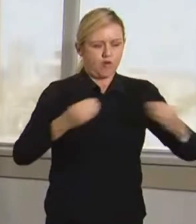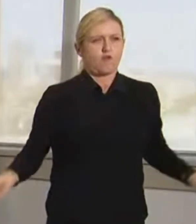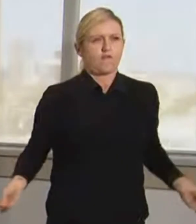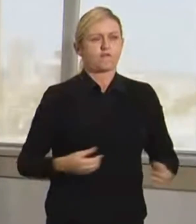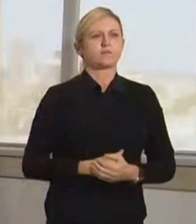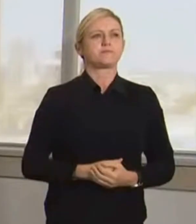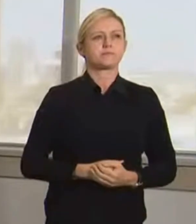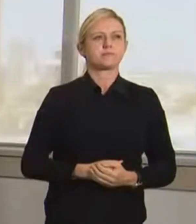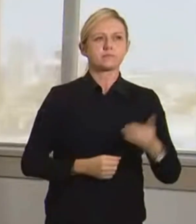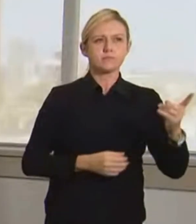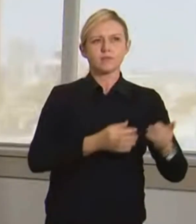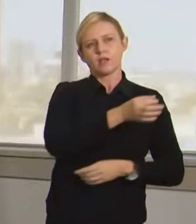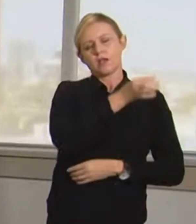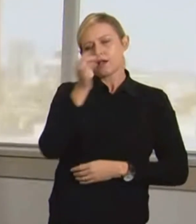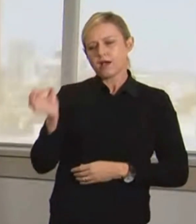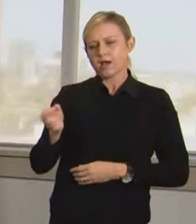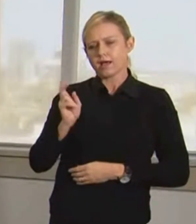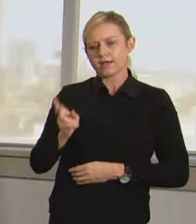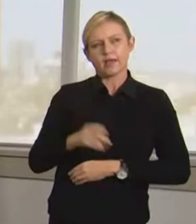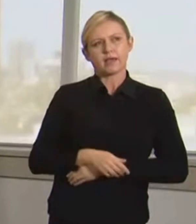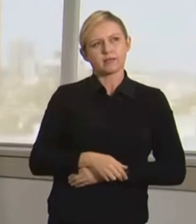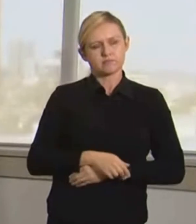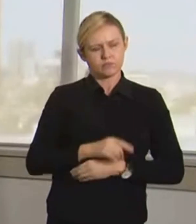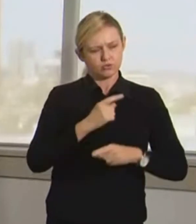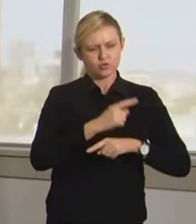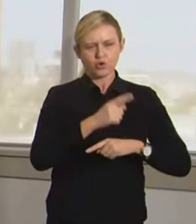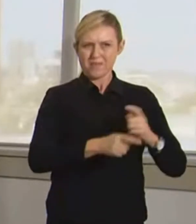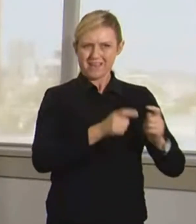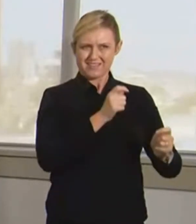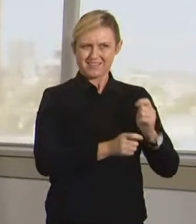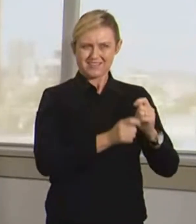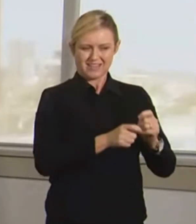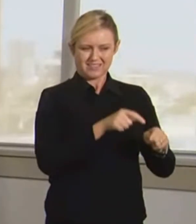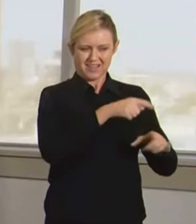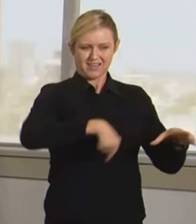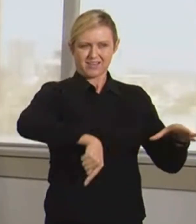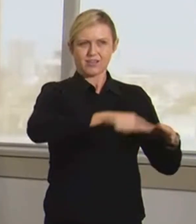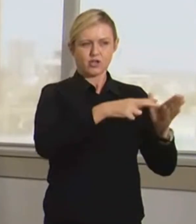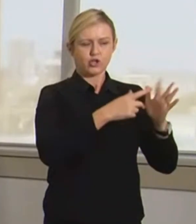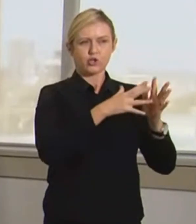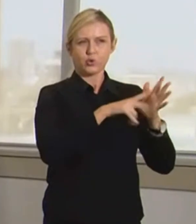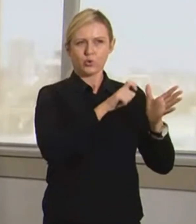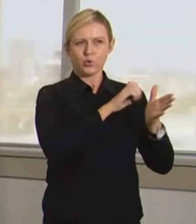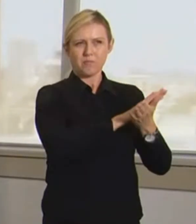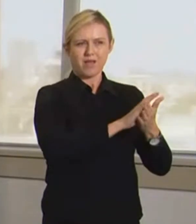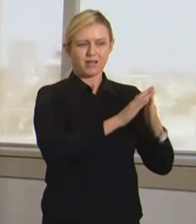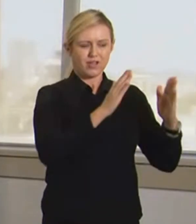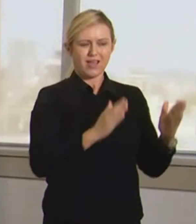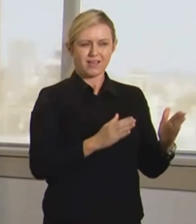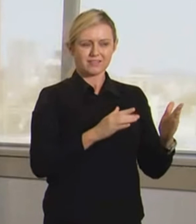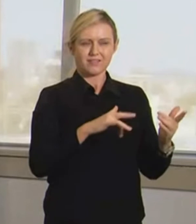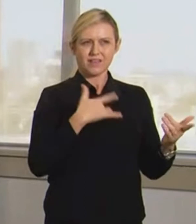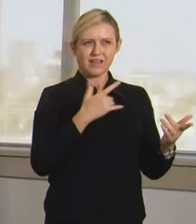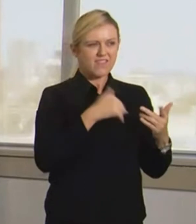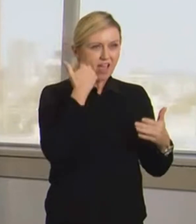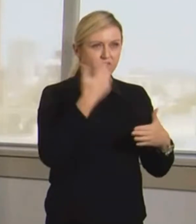it, just the timing-wise, wouldn't they already be infectious if they're, isn't it too late? Like, how quickly are you getting these tests back if you're